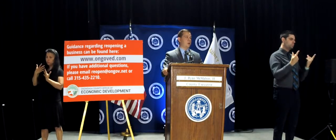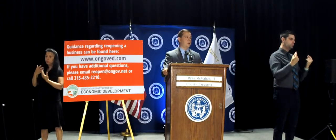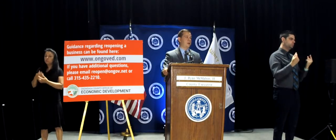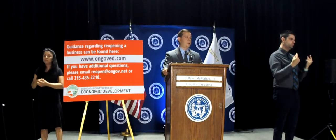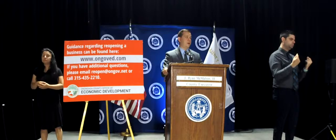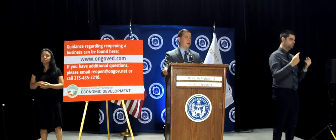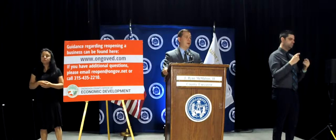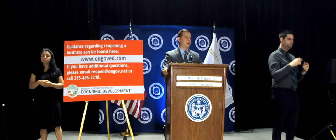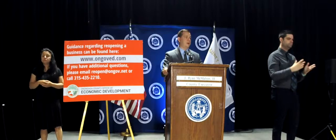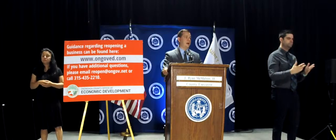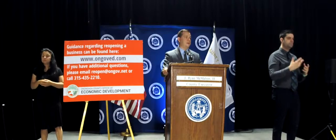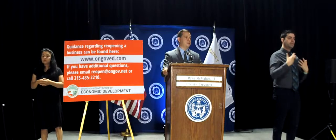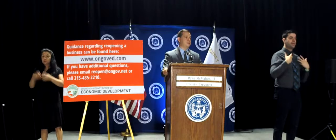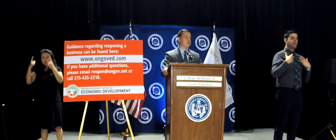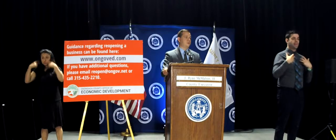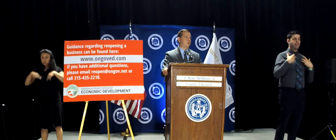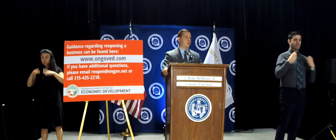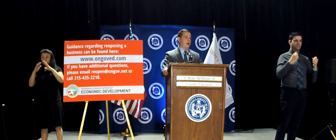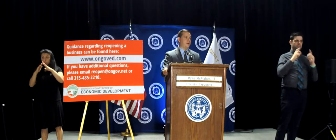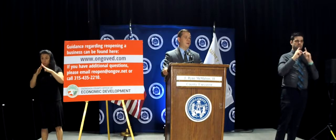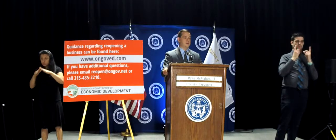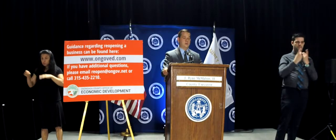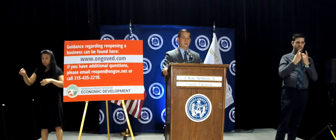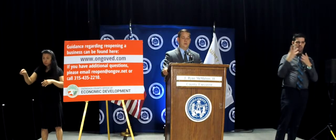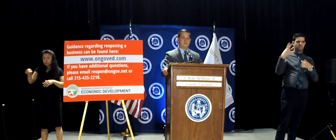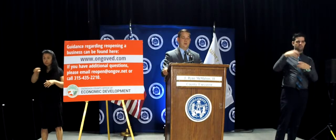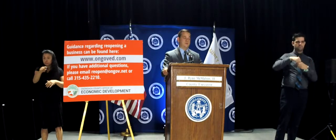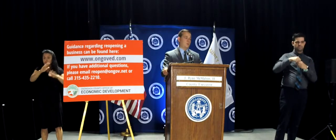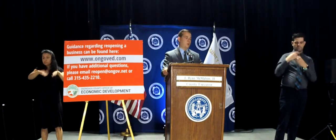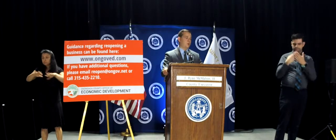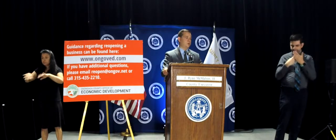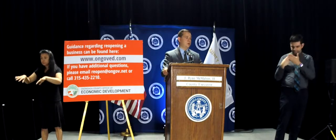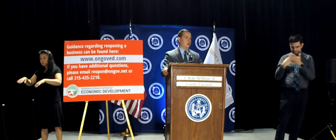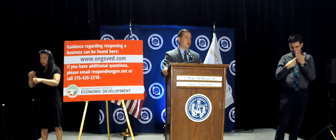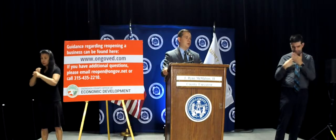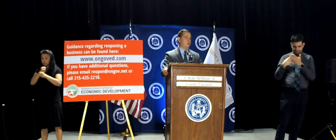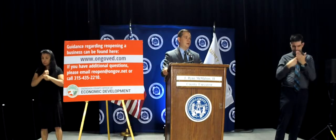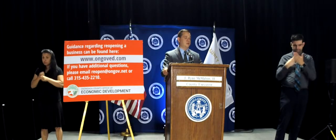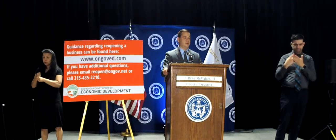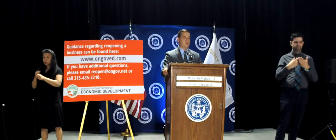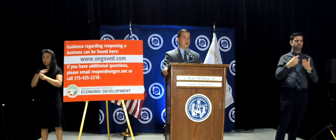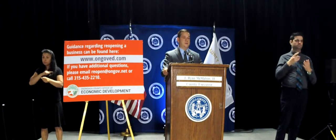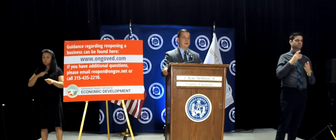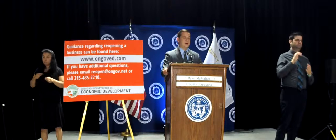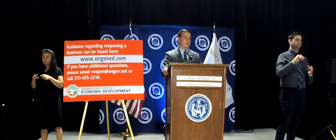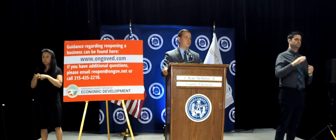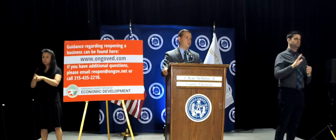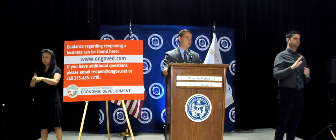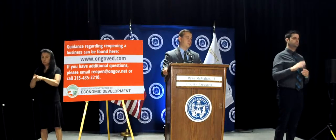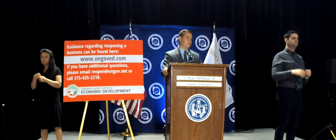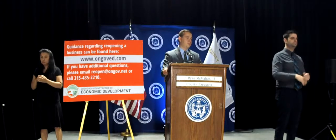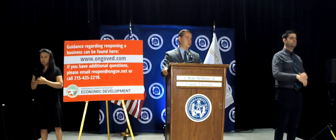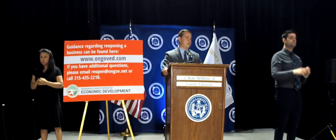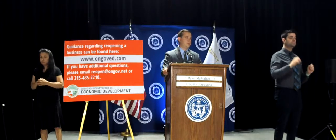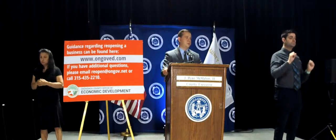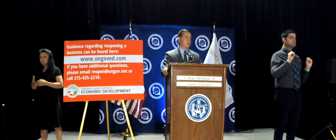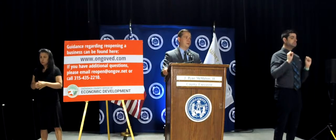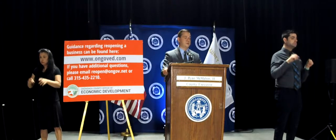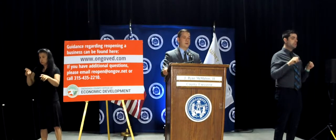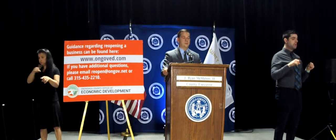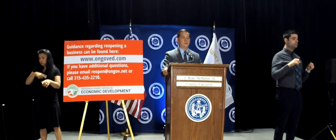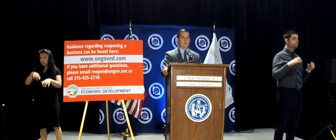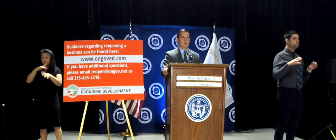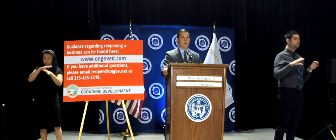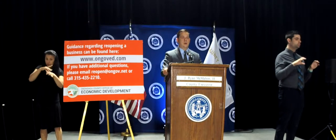departments are working together on guidance for that. And certainly in phase 4, you can do weddings now. They're just limited numbers,